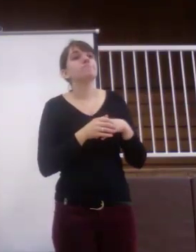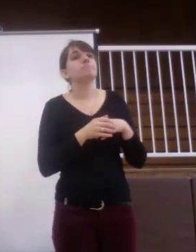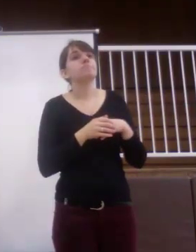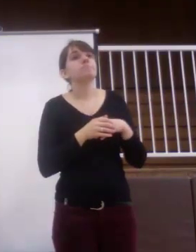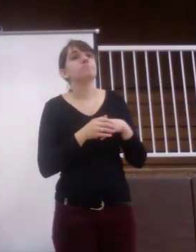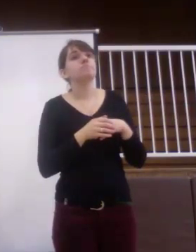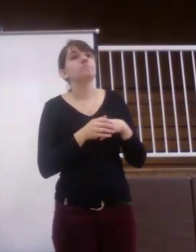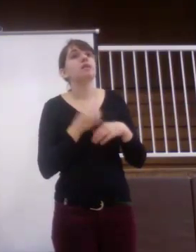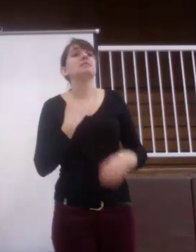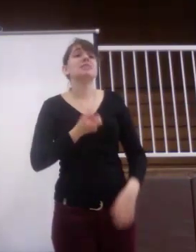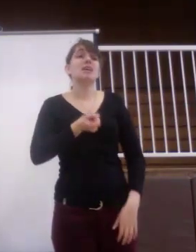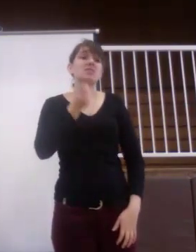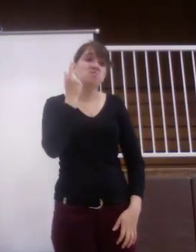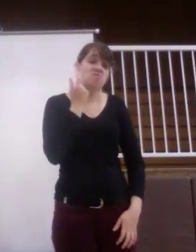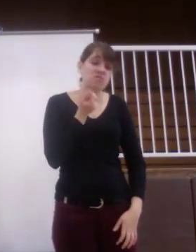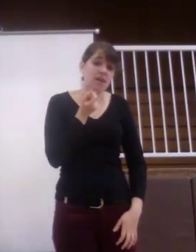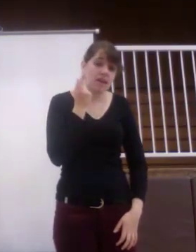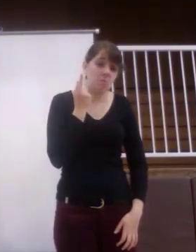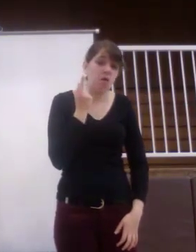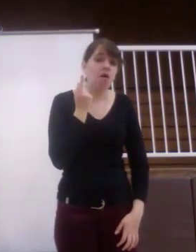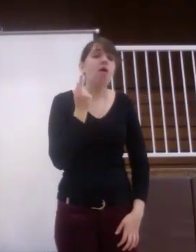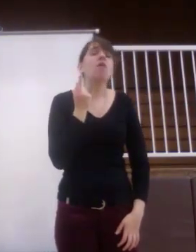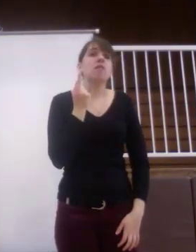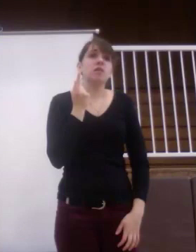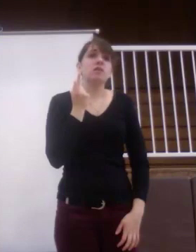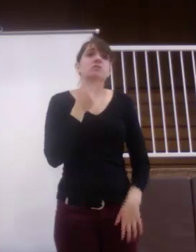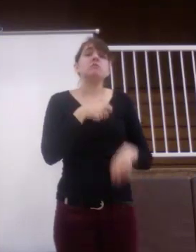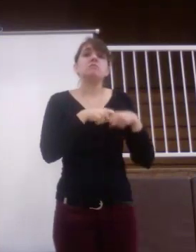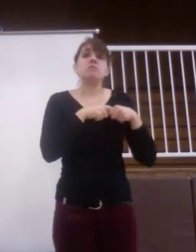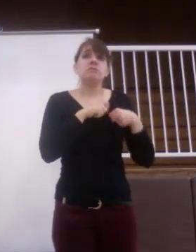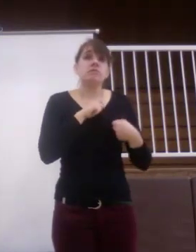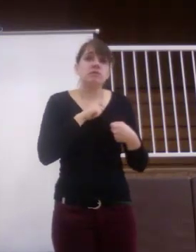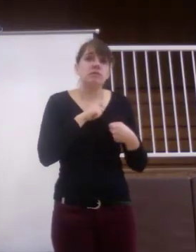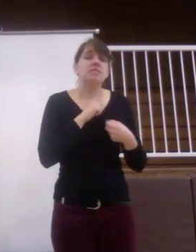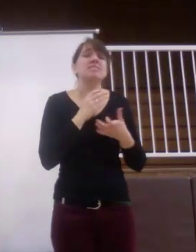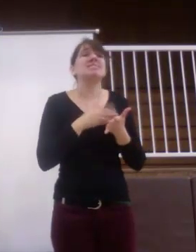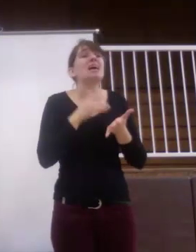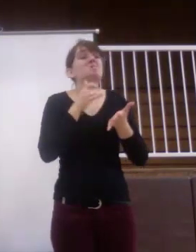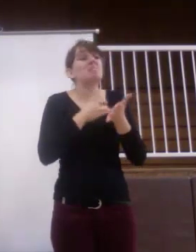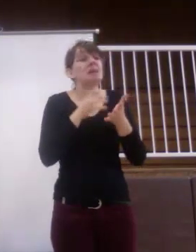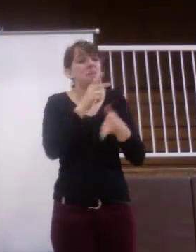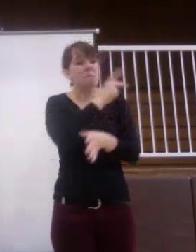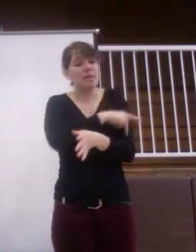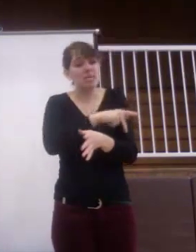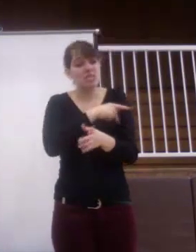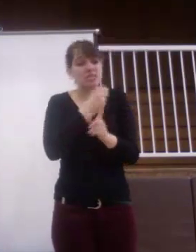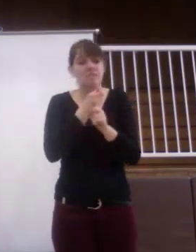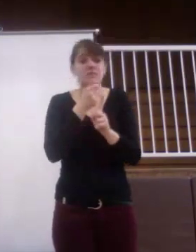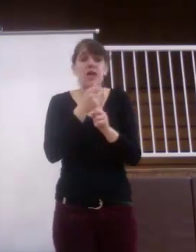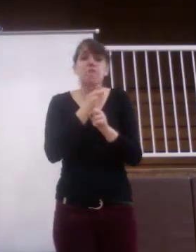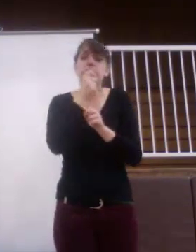though tragic, that sometimes patients in extreme duress,